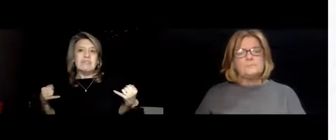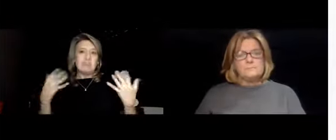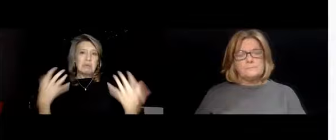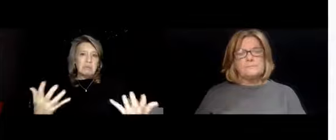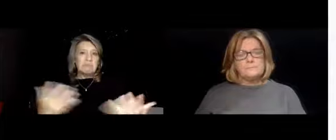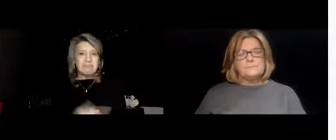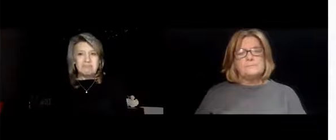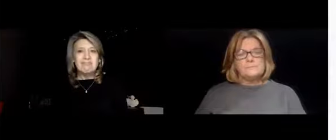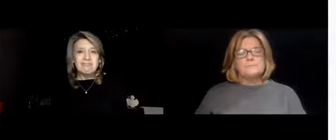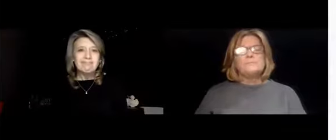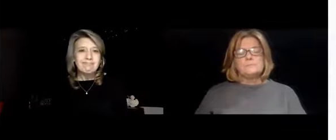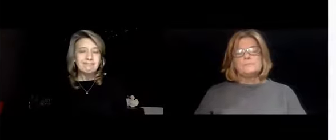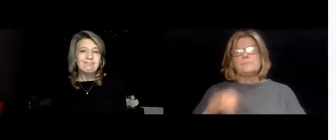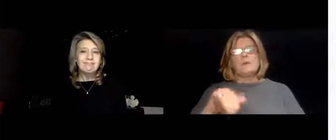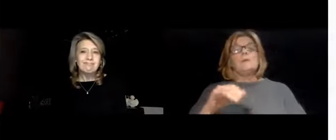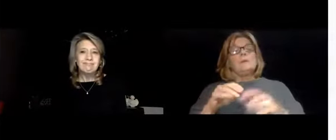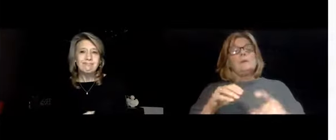respectful of that.